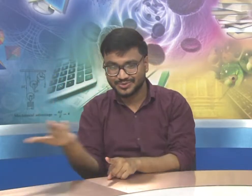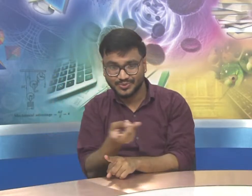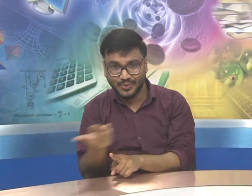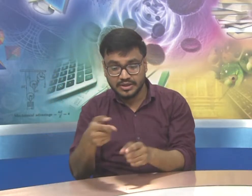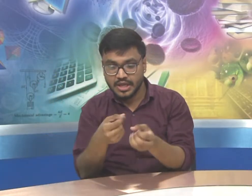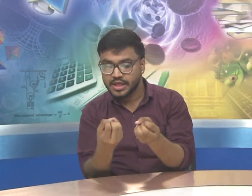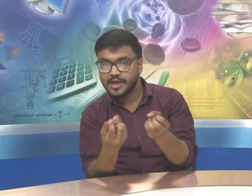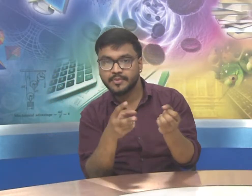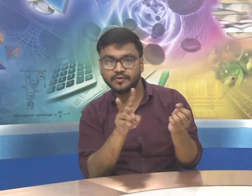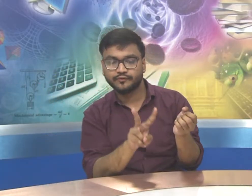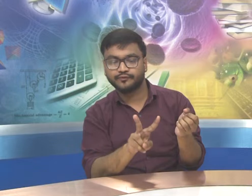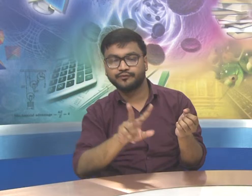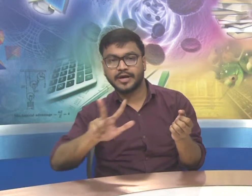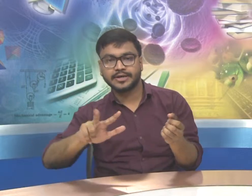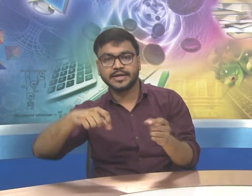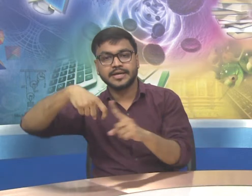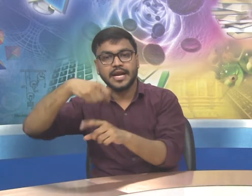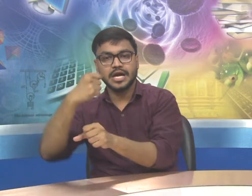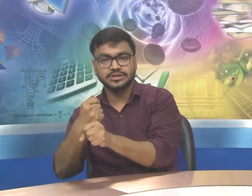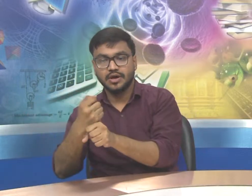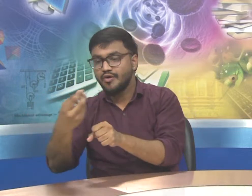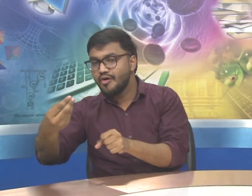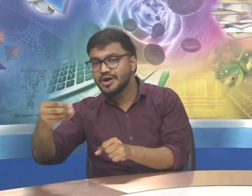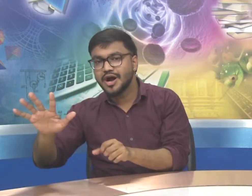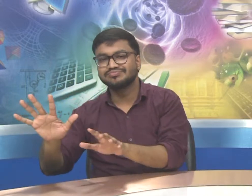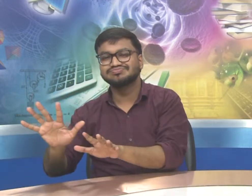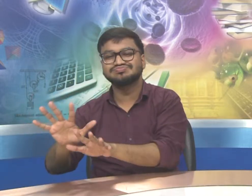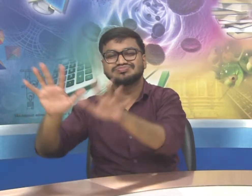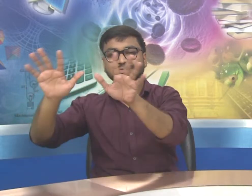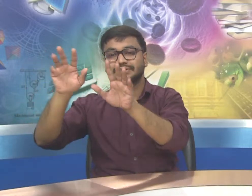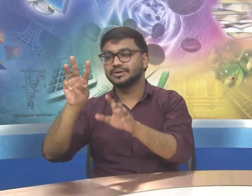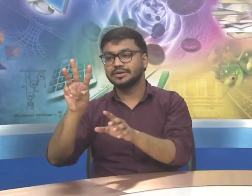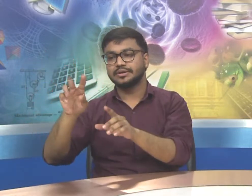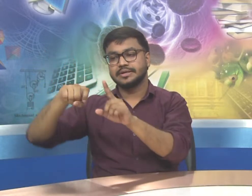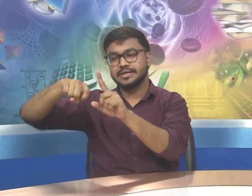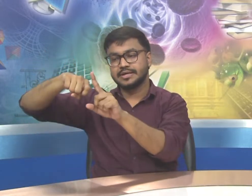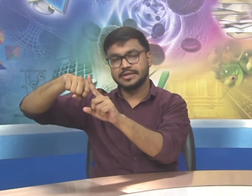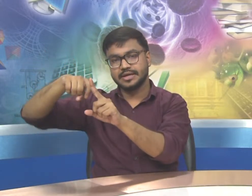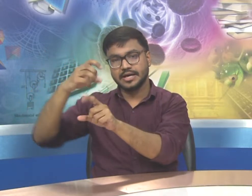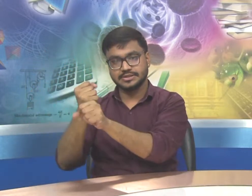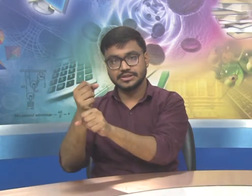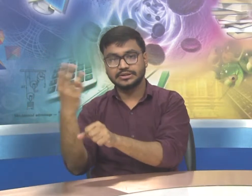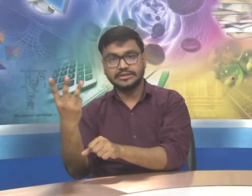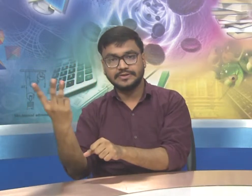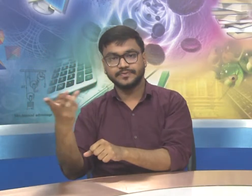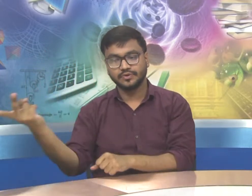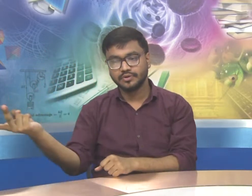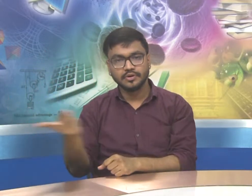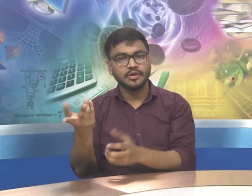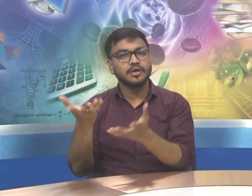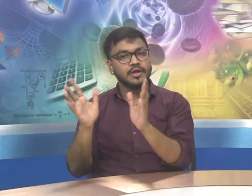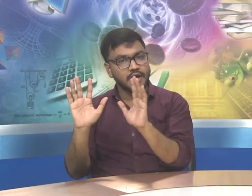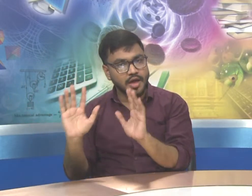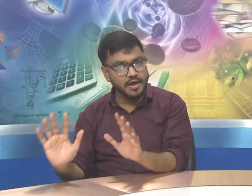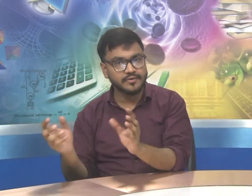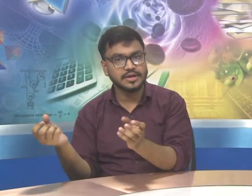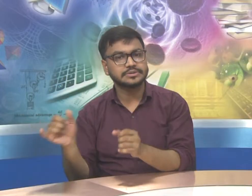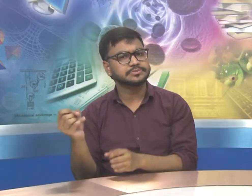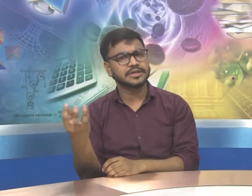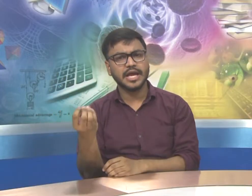So, after burning, we get the ashes and smoke. Ashes was weighted 28 kg and smoke